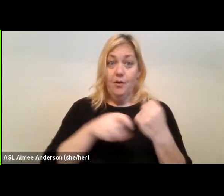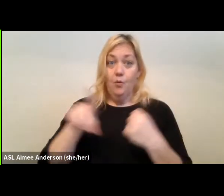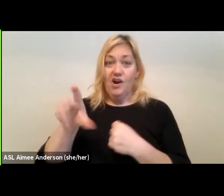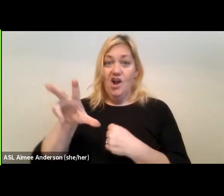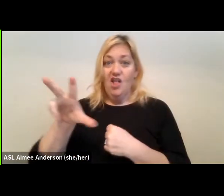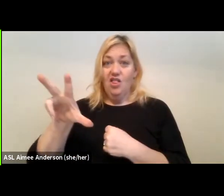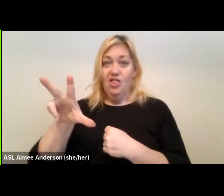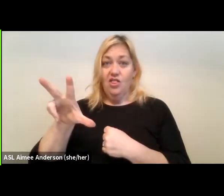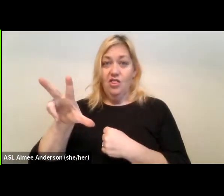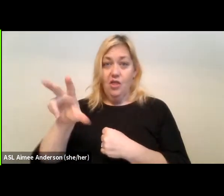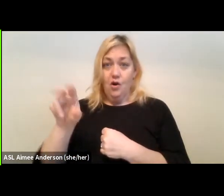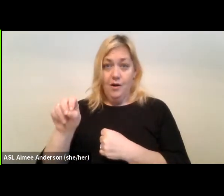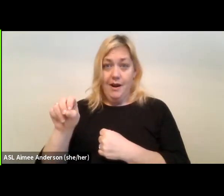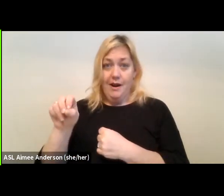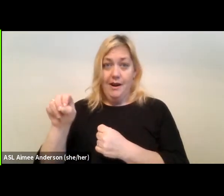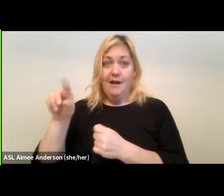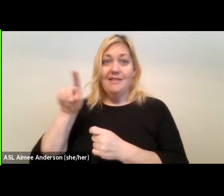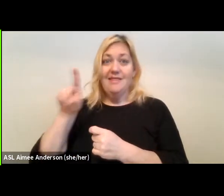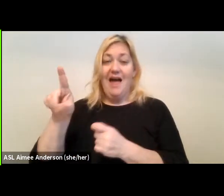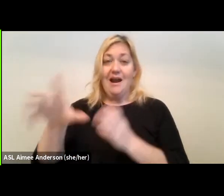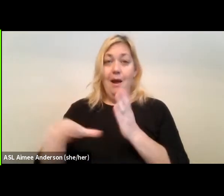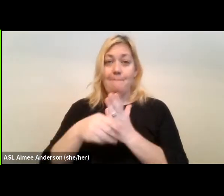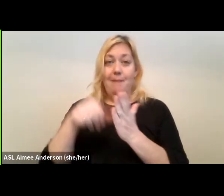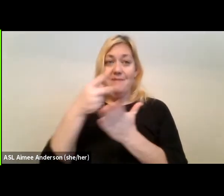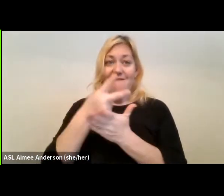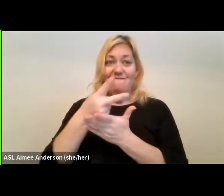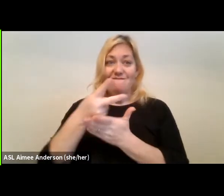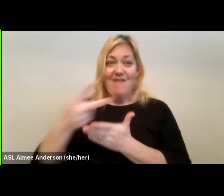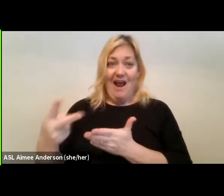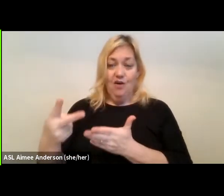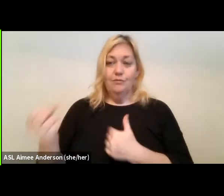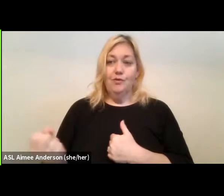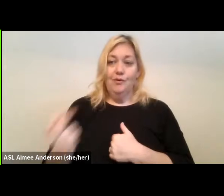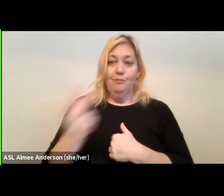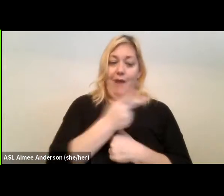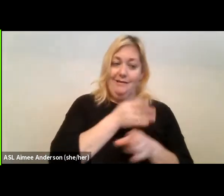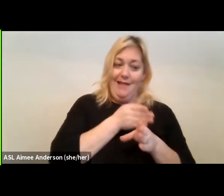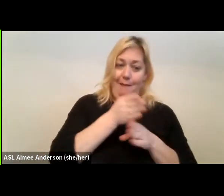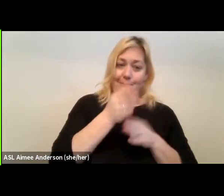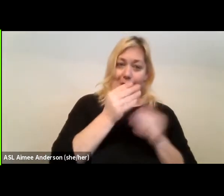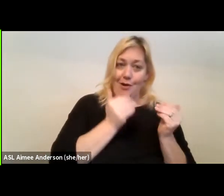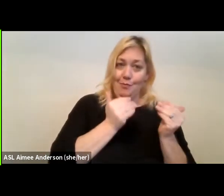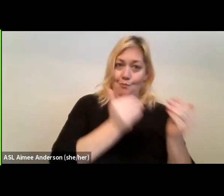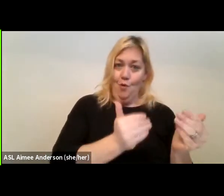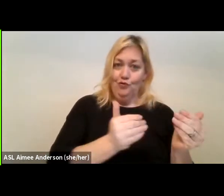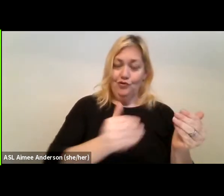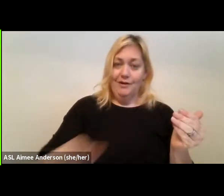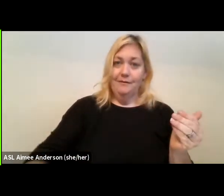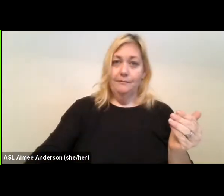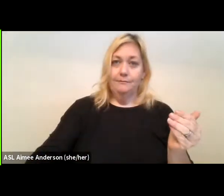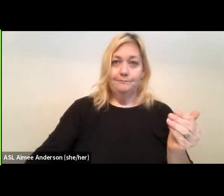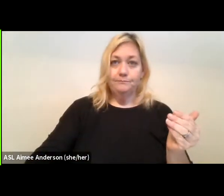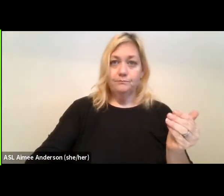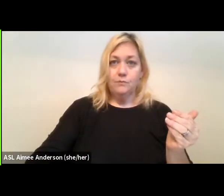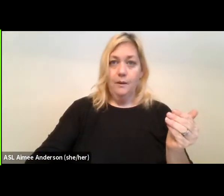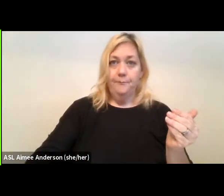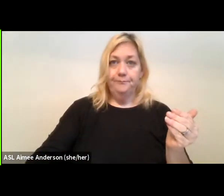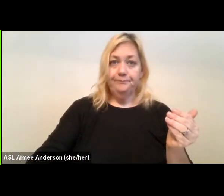the amendment. The amendment fails. That puts us back to the main motion. We have, I believe,